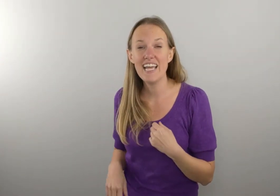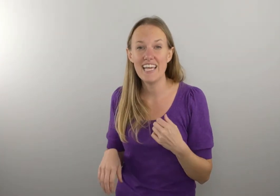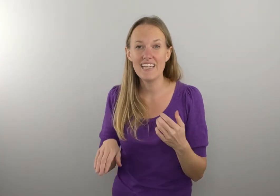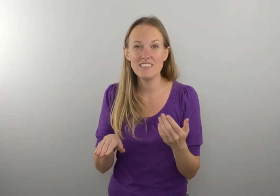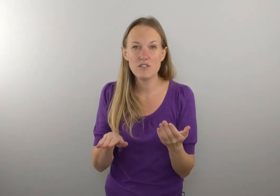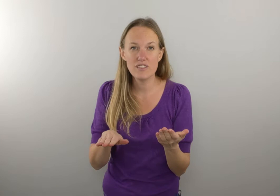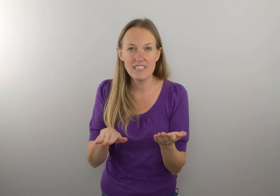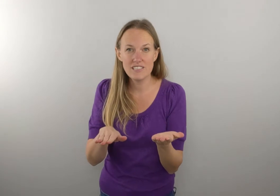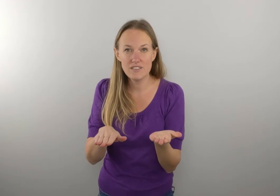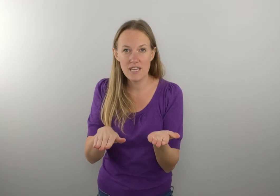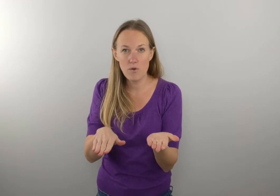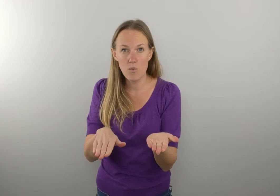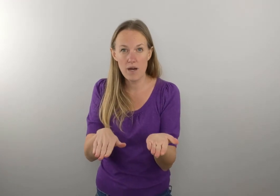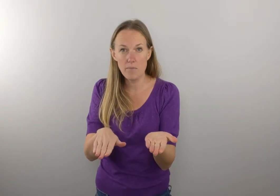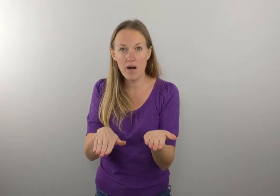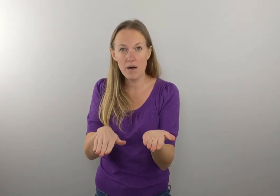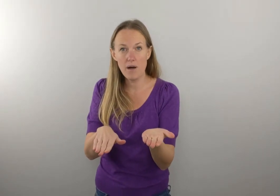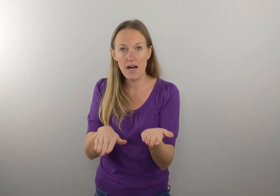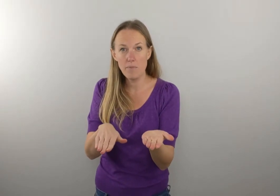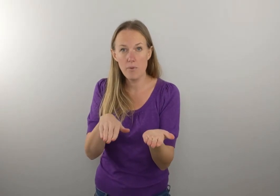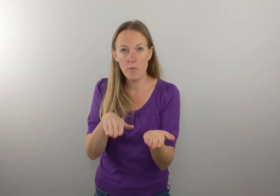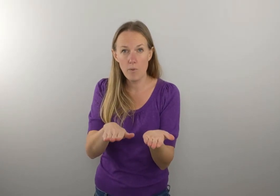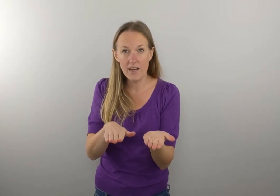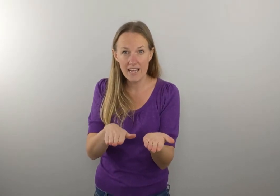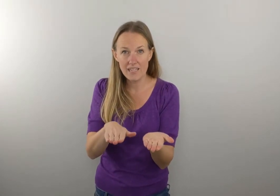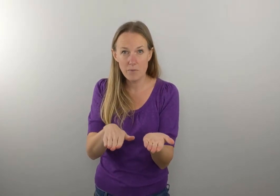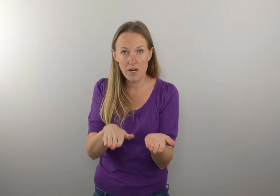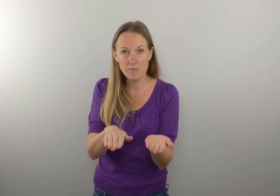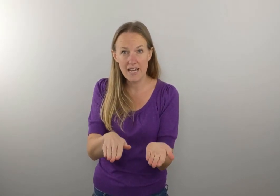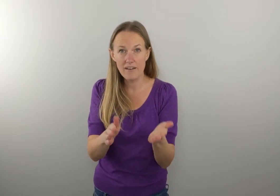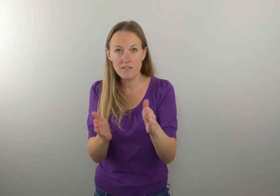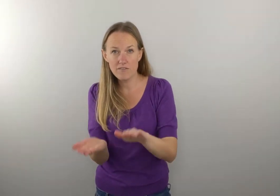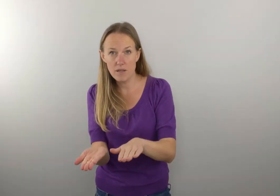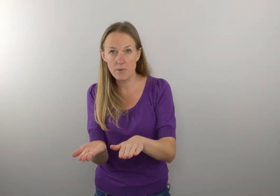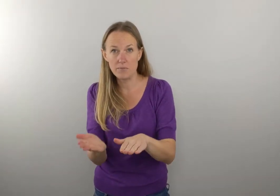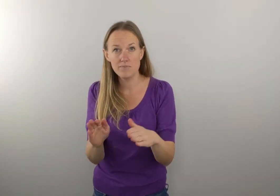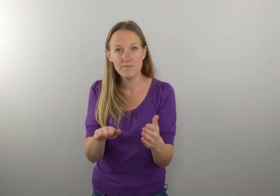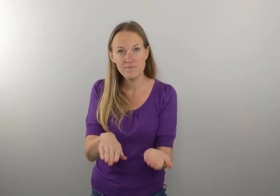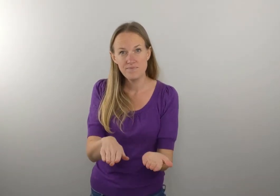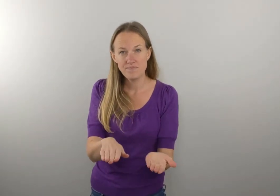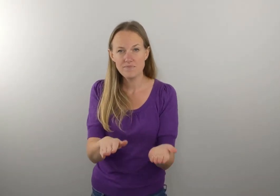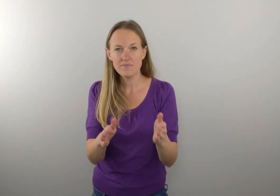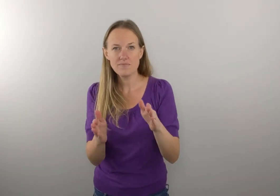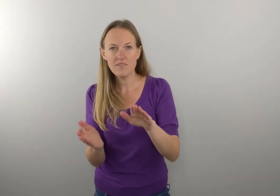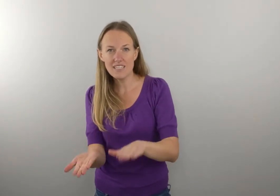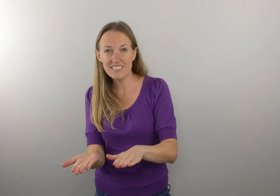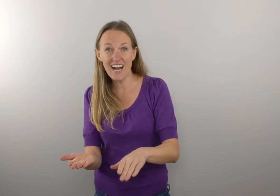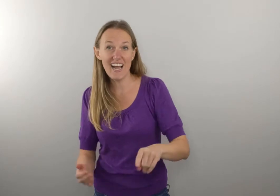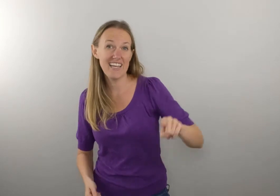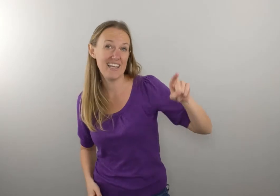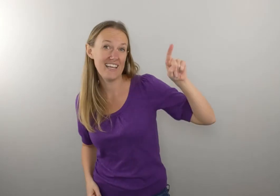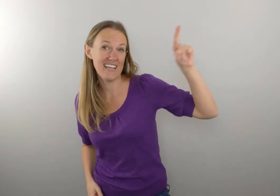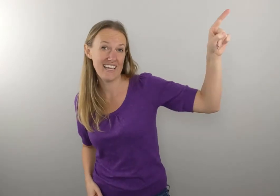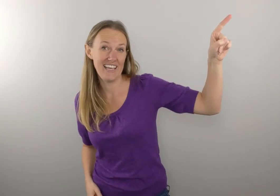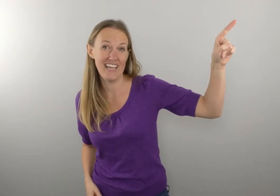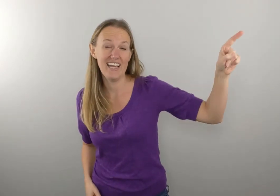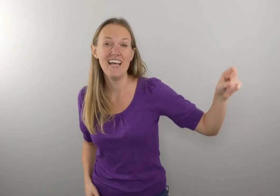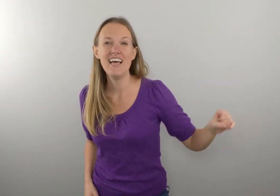Dying, so for this you take one palm up, one hand palm down, and flip them. Dying, he, and